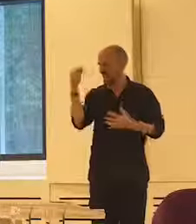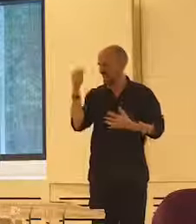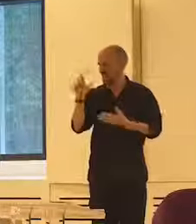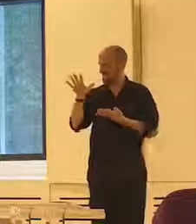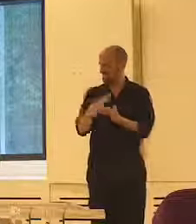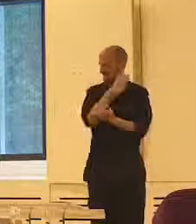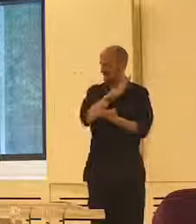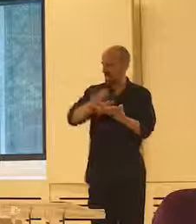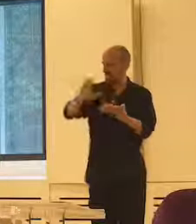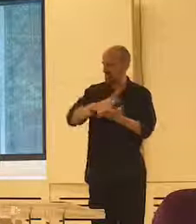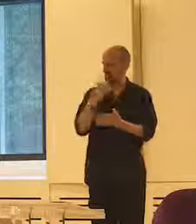Someone mentioned Glide